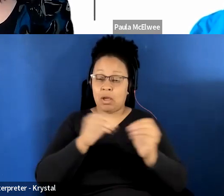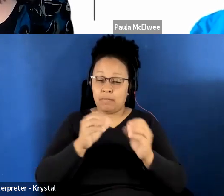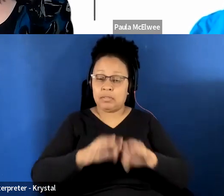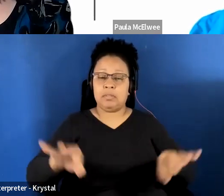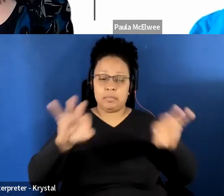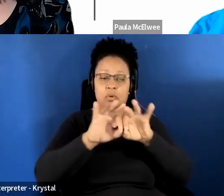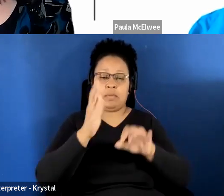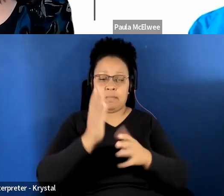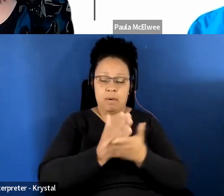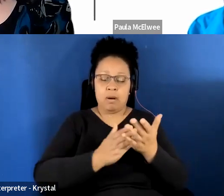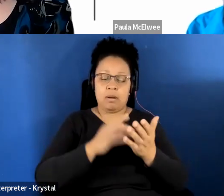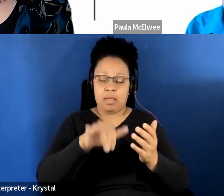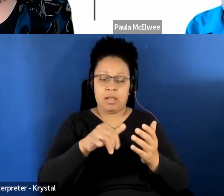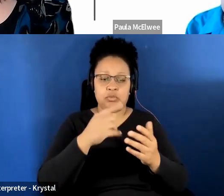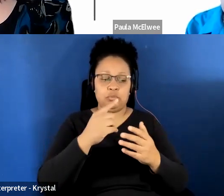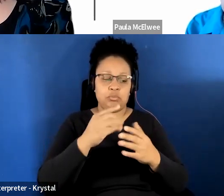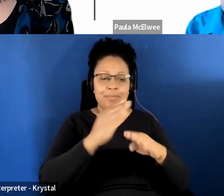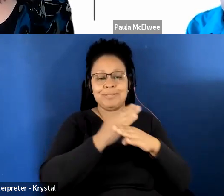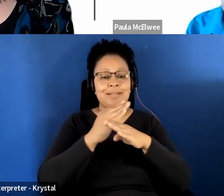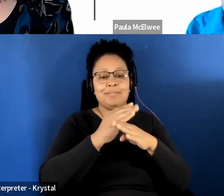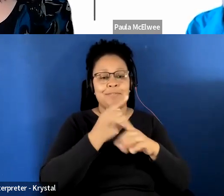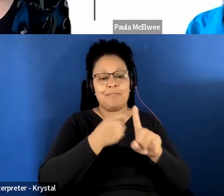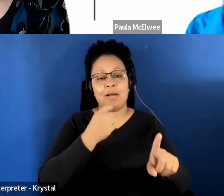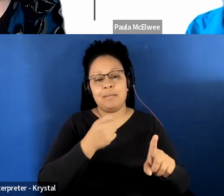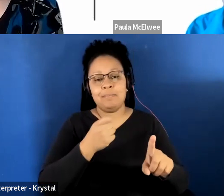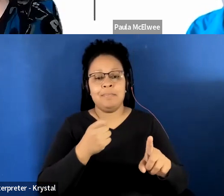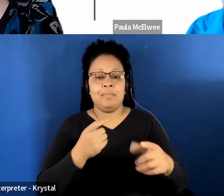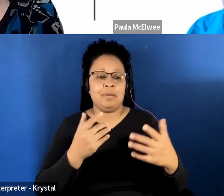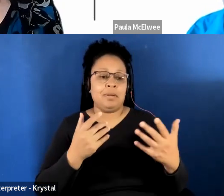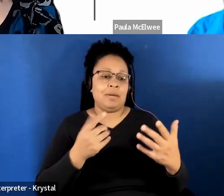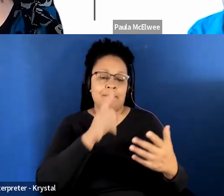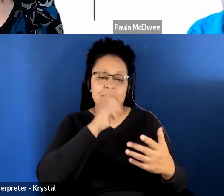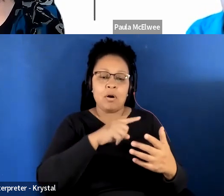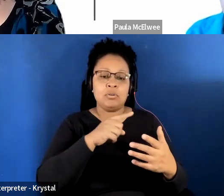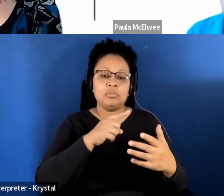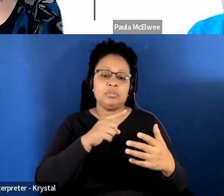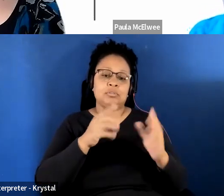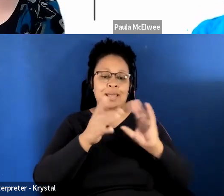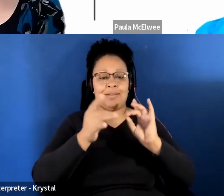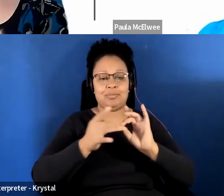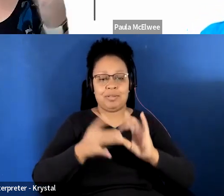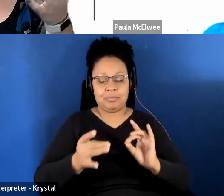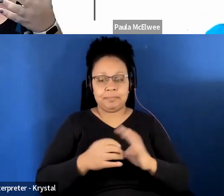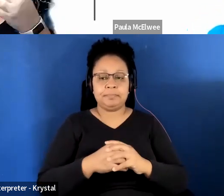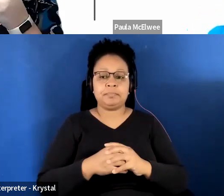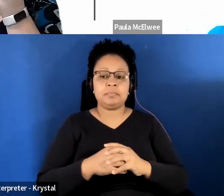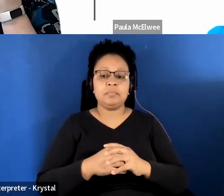that for sure. Mhm. Yeah. Yeah, in past jobs, we always had a policy